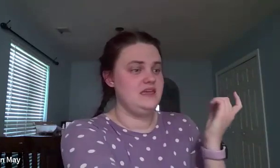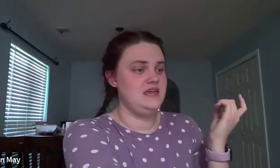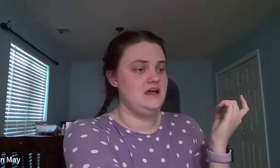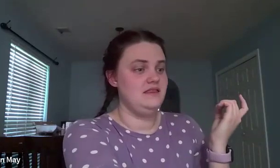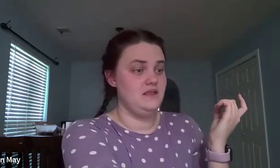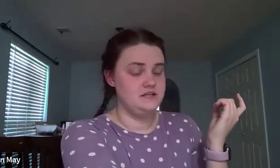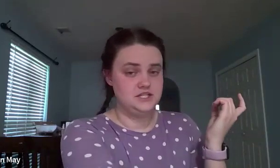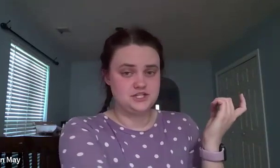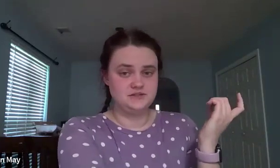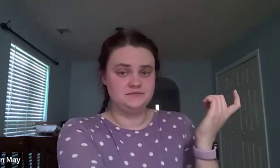Then lunch.